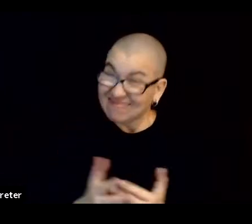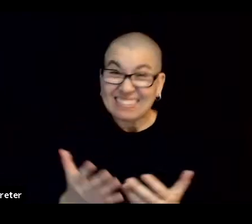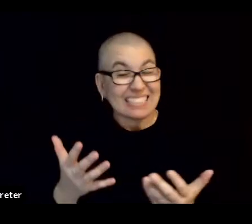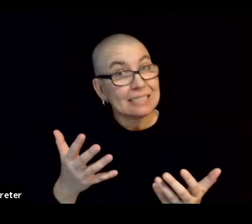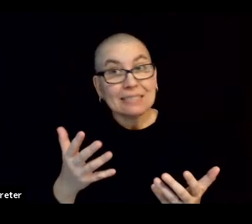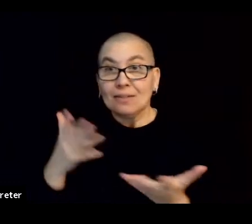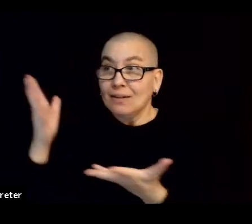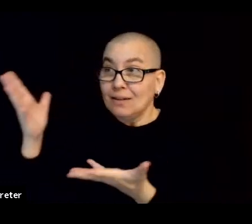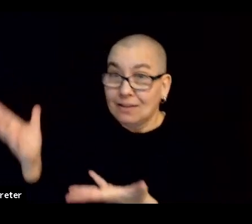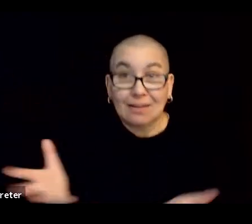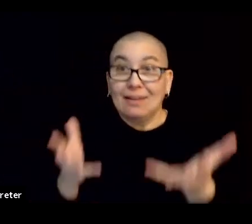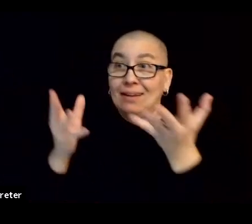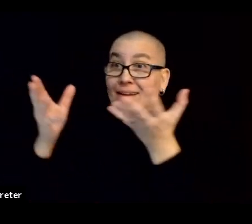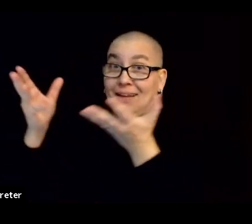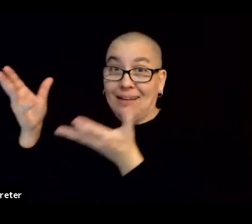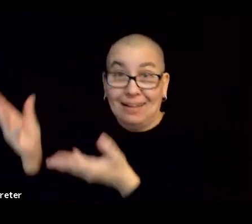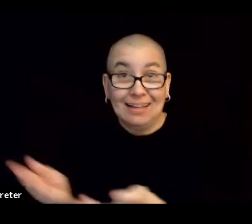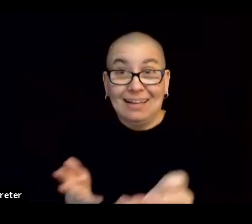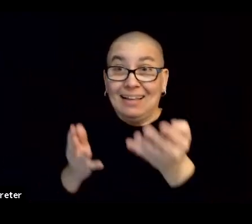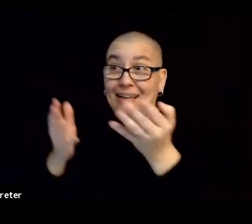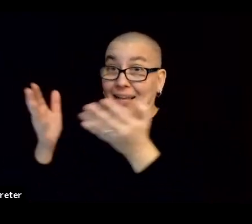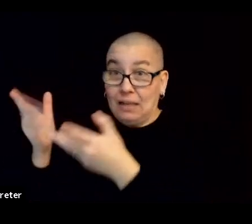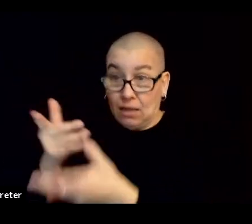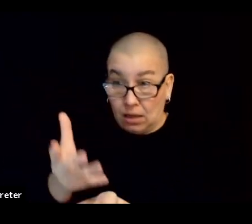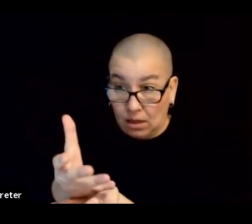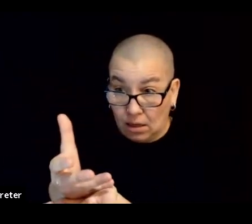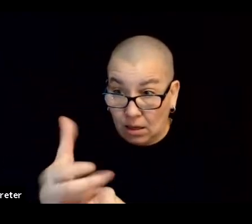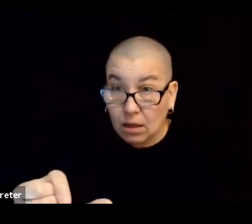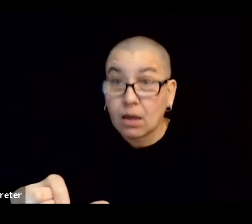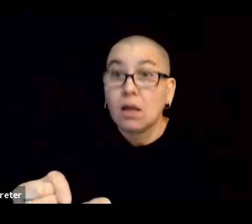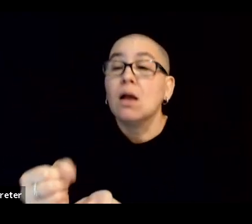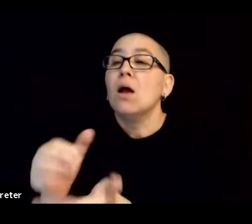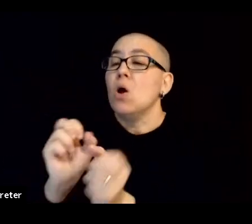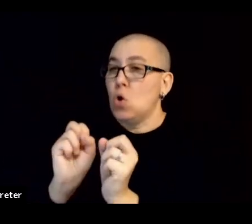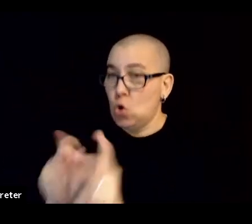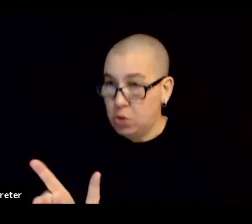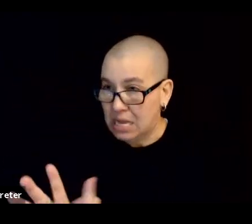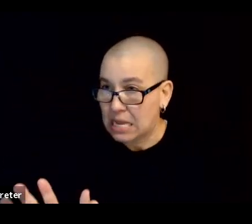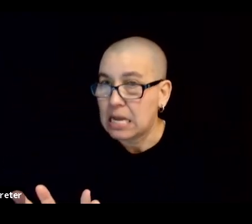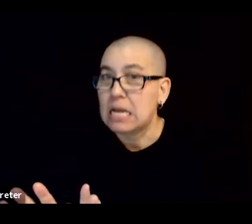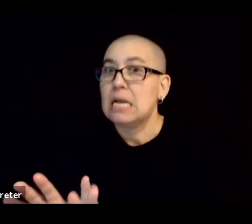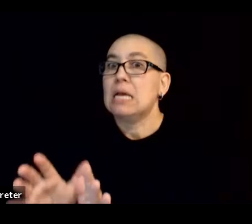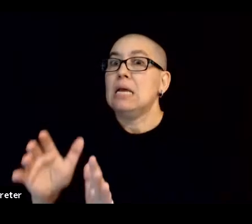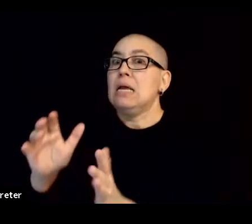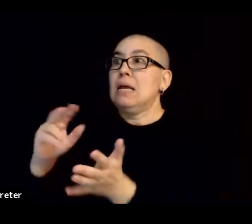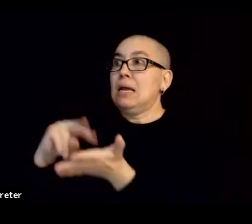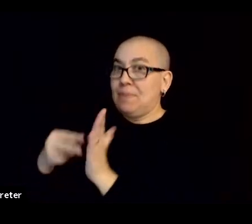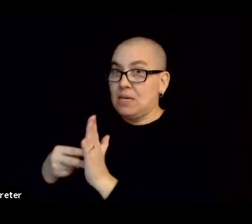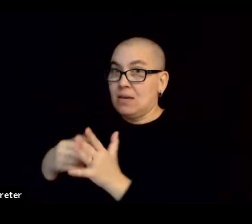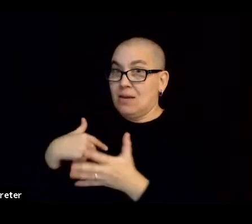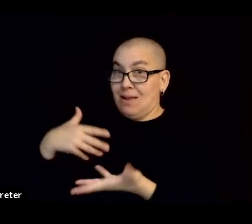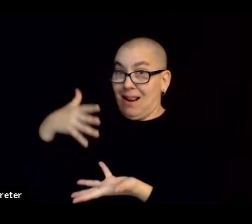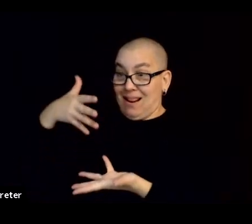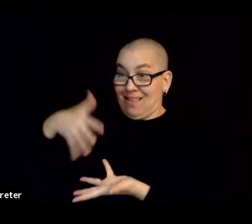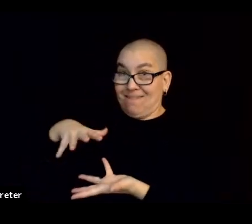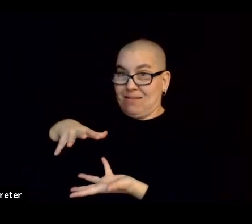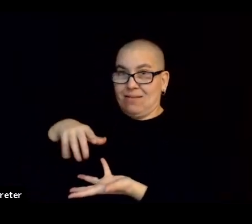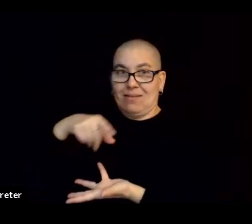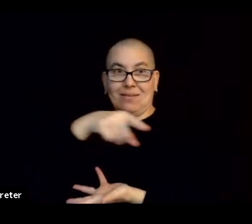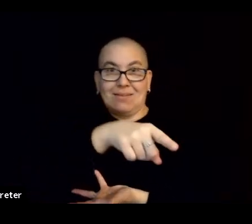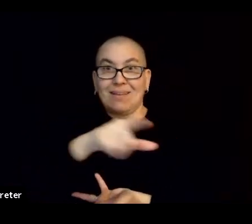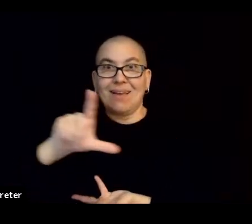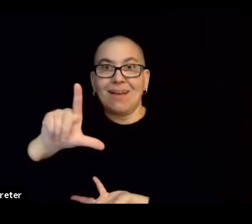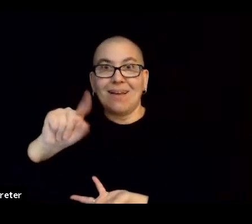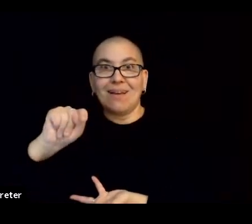the amount of vaccine that's being directly allocated into the long-term care program, and as provider systems and local public